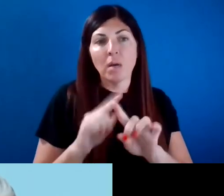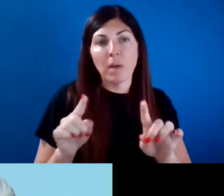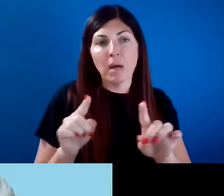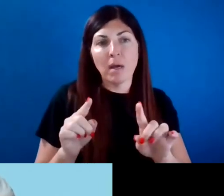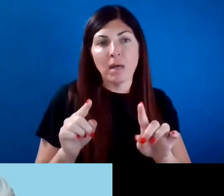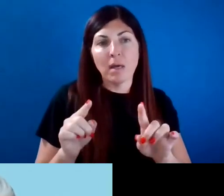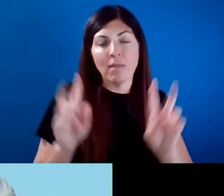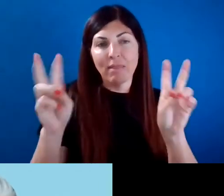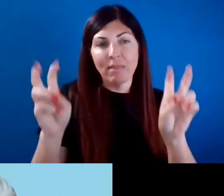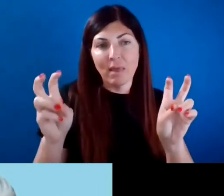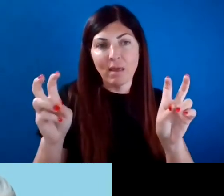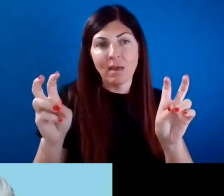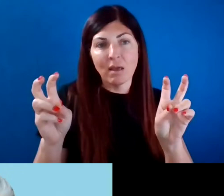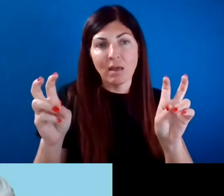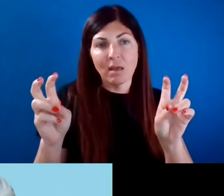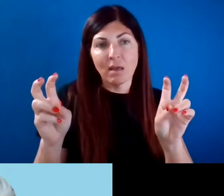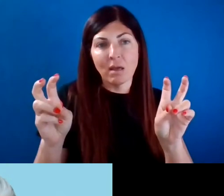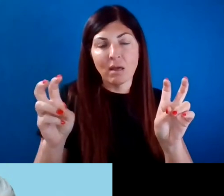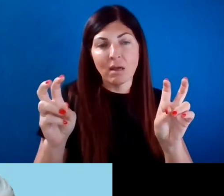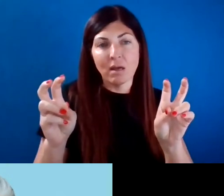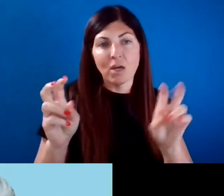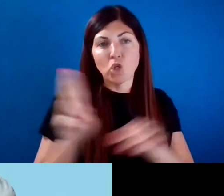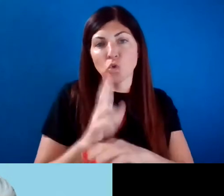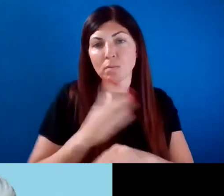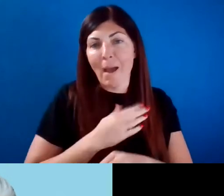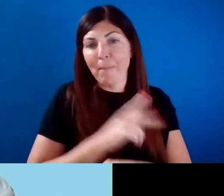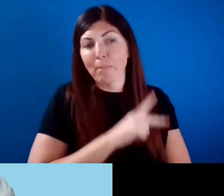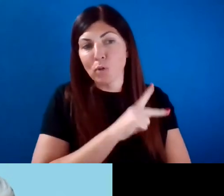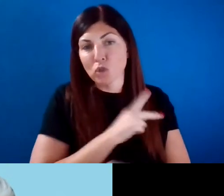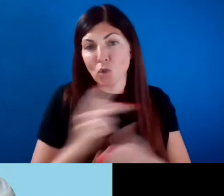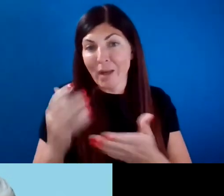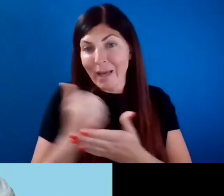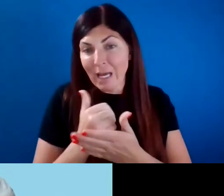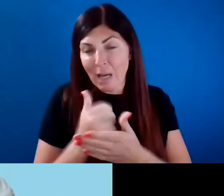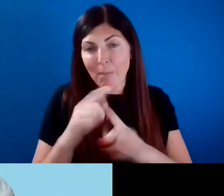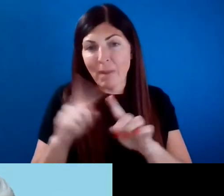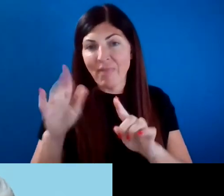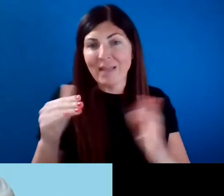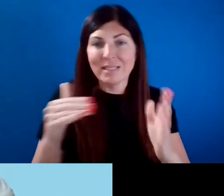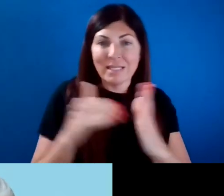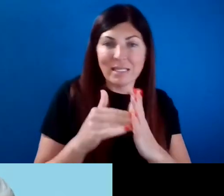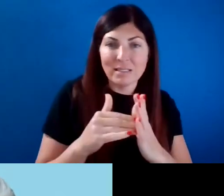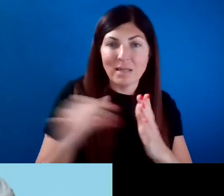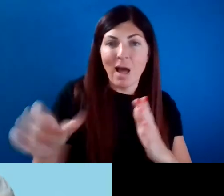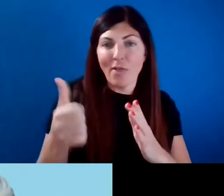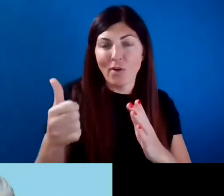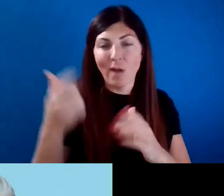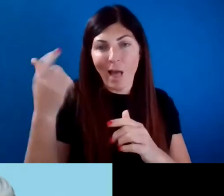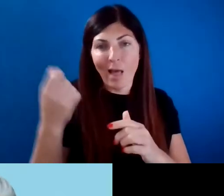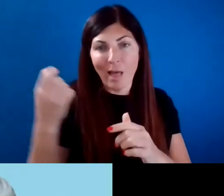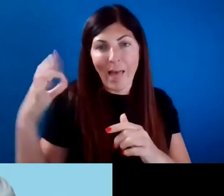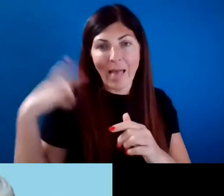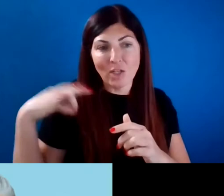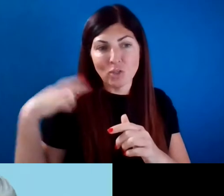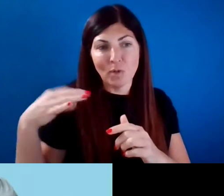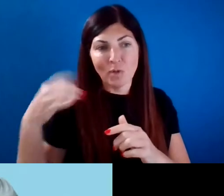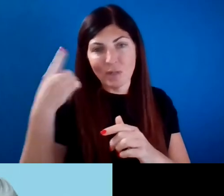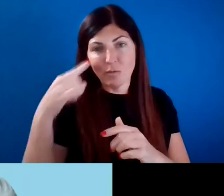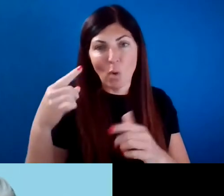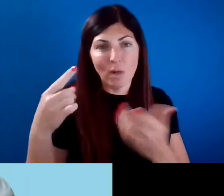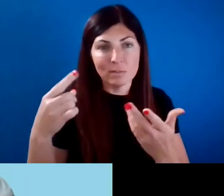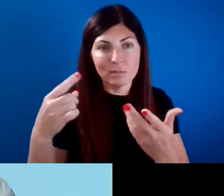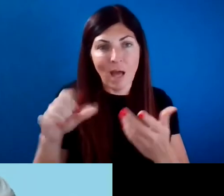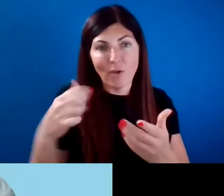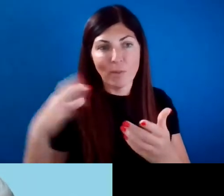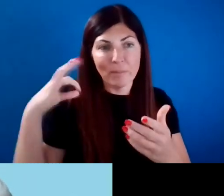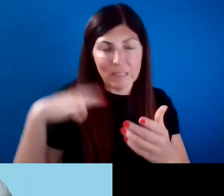into my company is my personal income, which then counts against a bunch of eligibility things. The